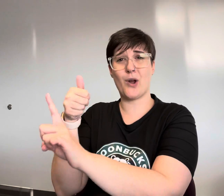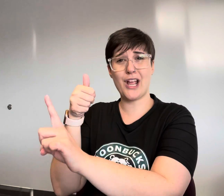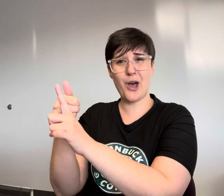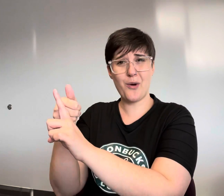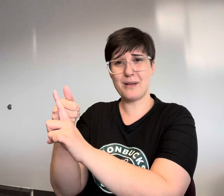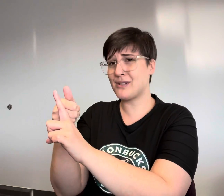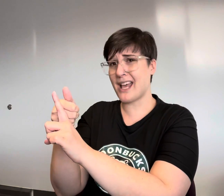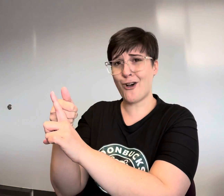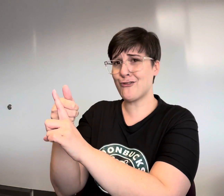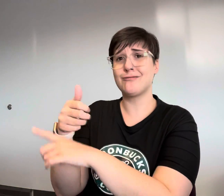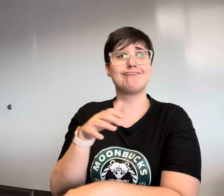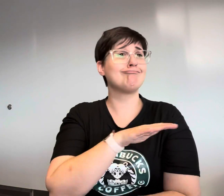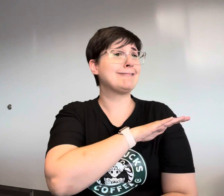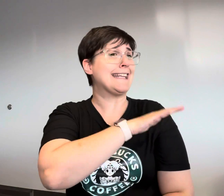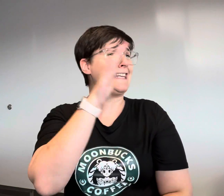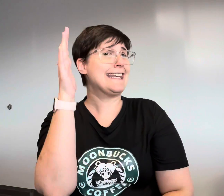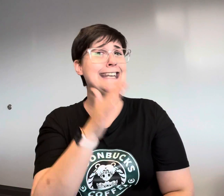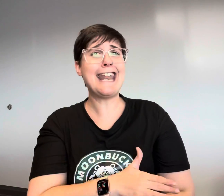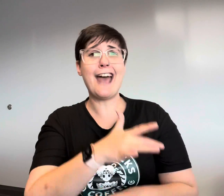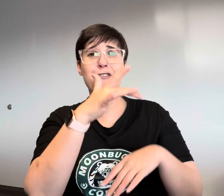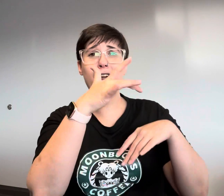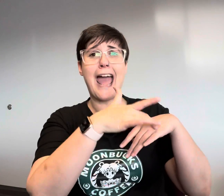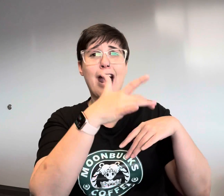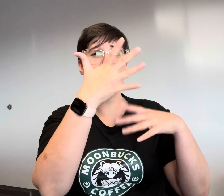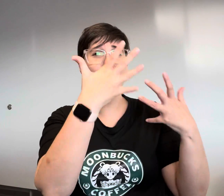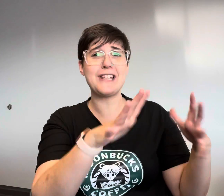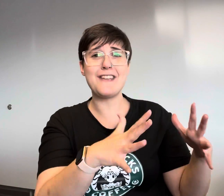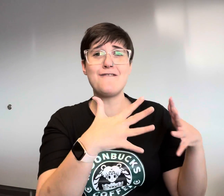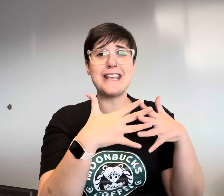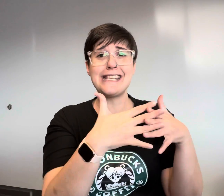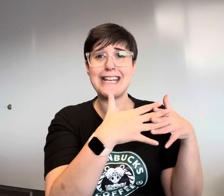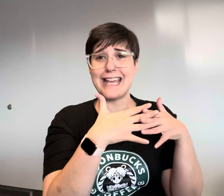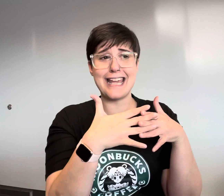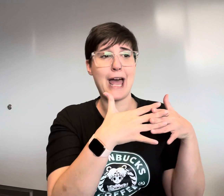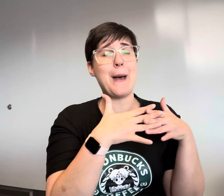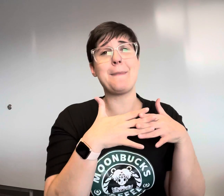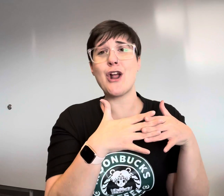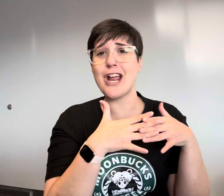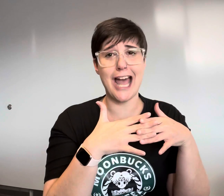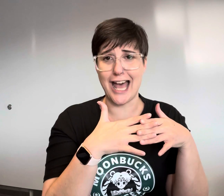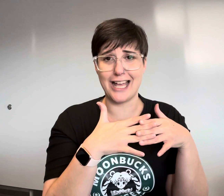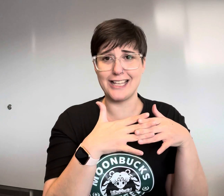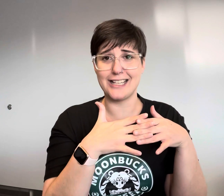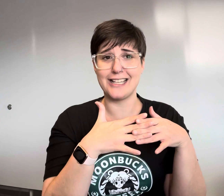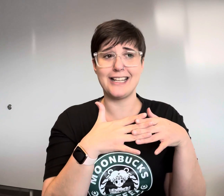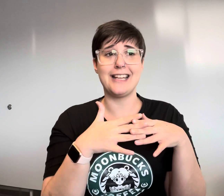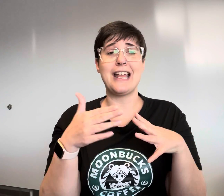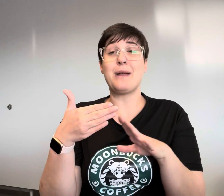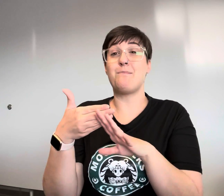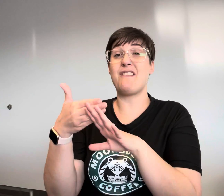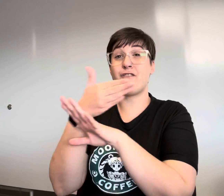Amerigo himself never actually visited America.